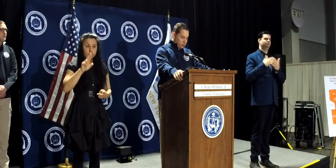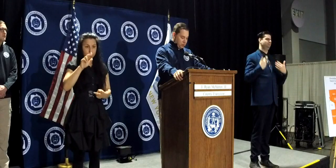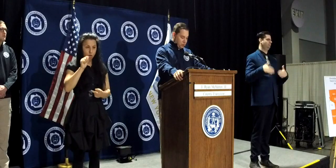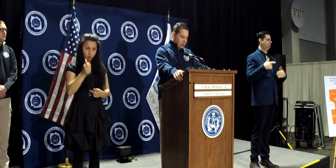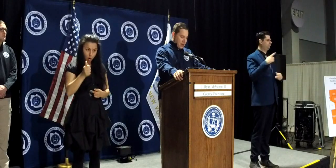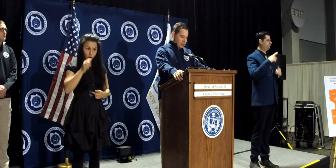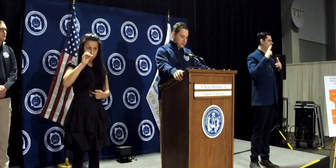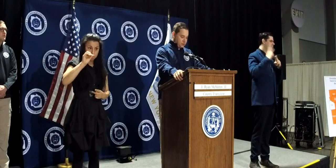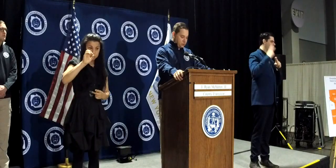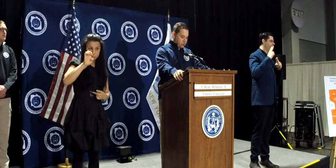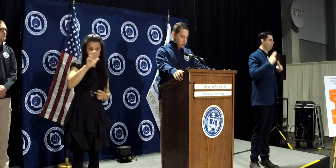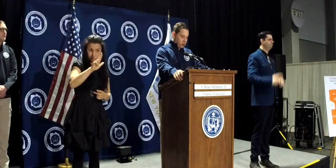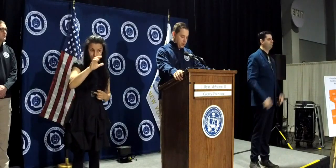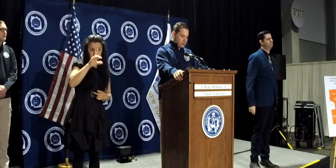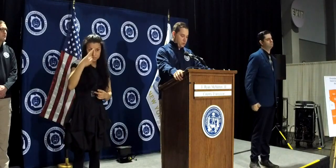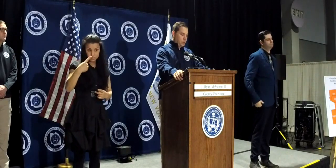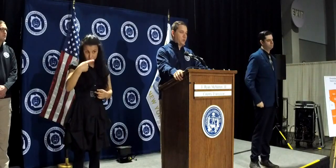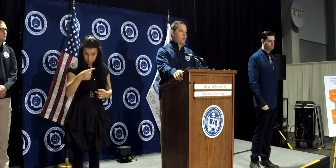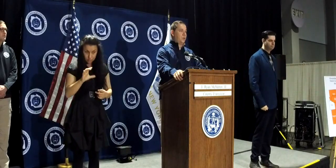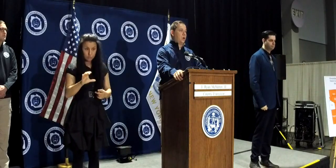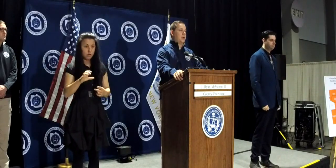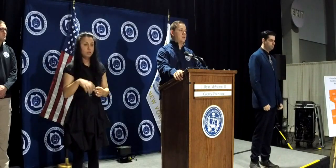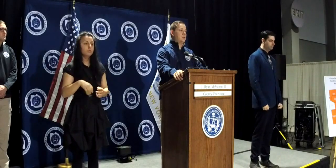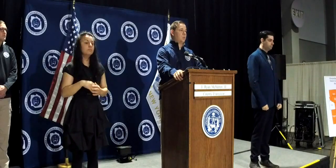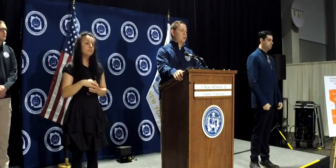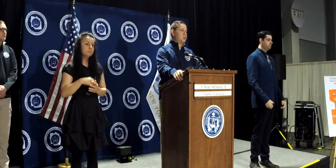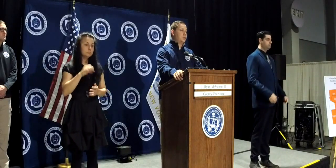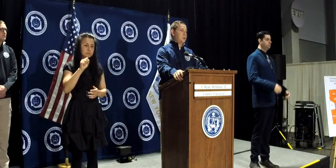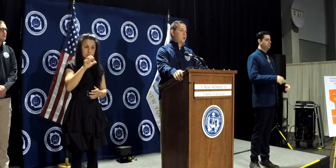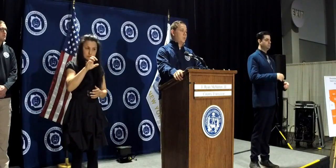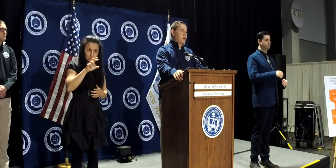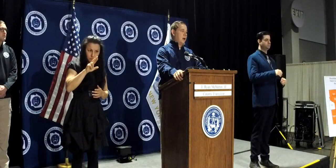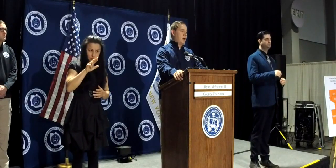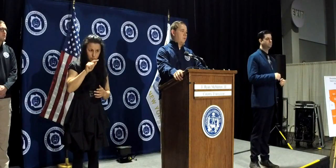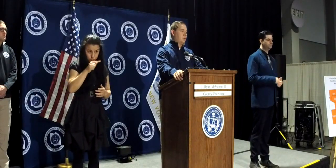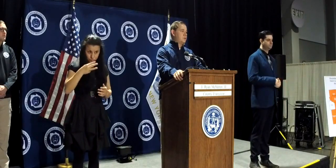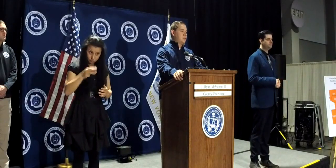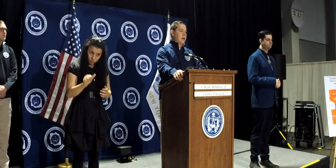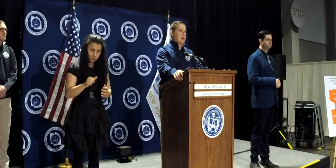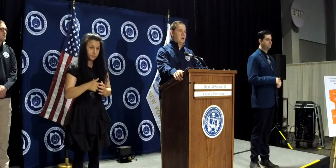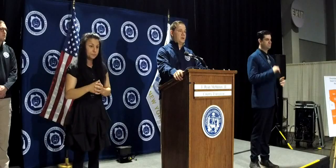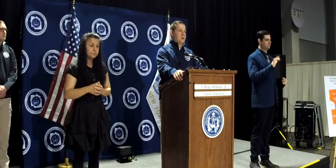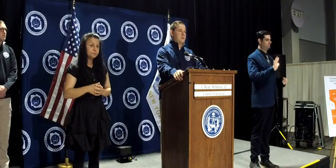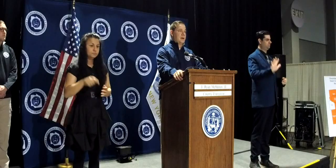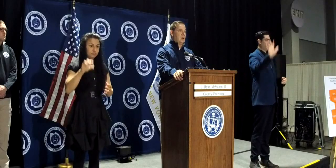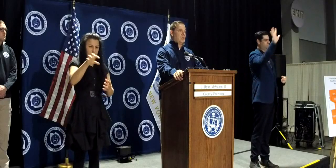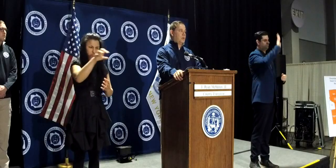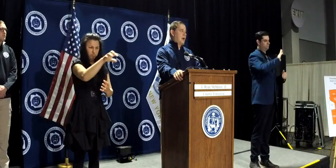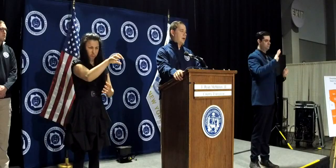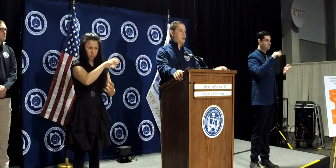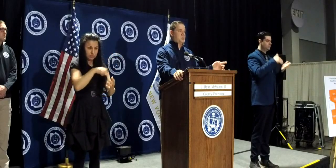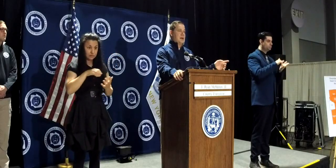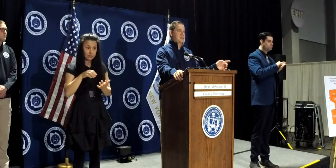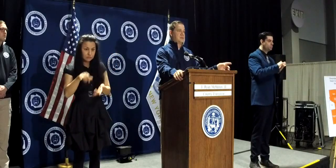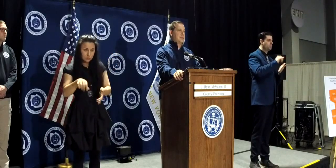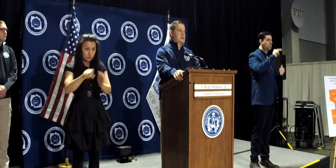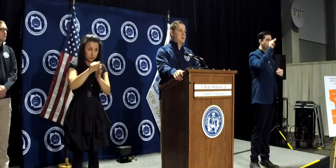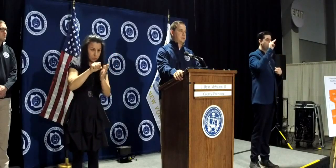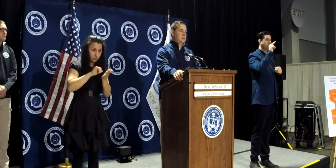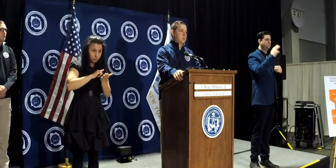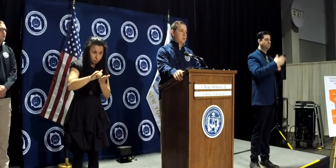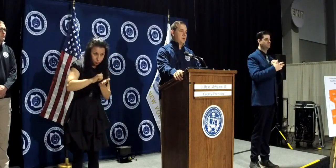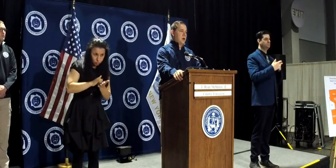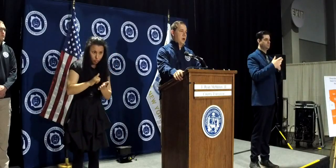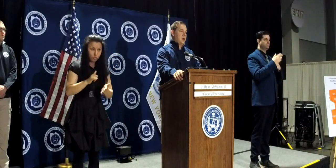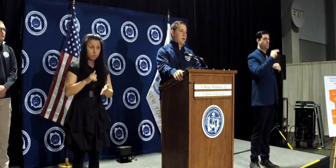Certainly when we look at central New York, in northern New York as a region, we now have close to 900, if not over 900 positive